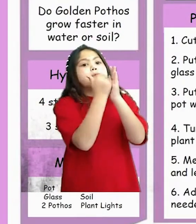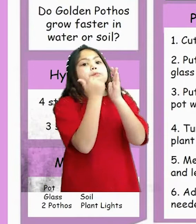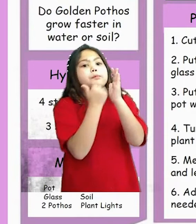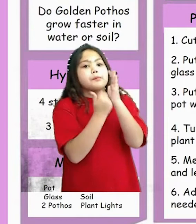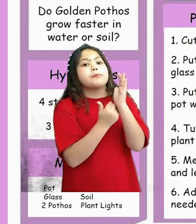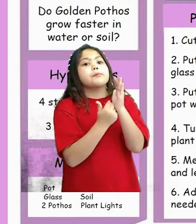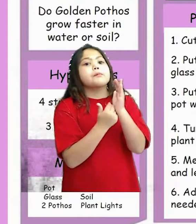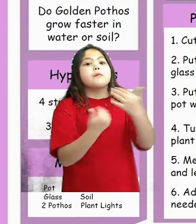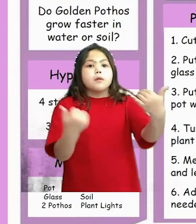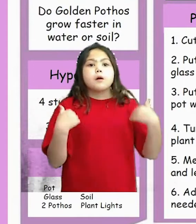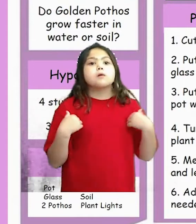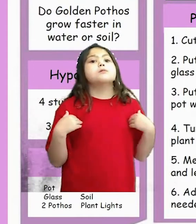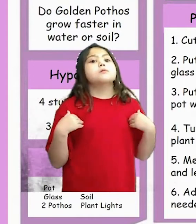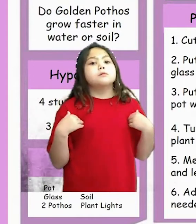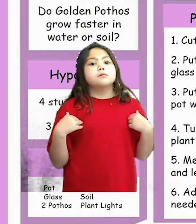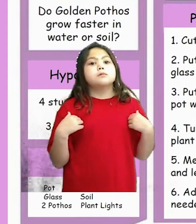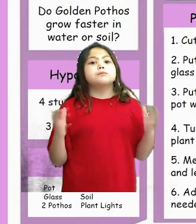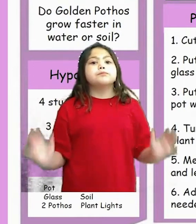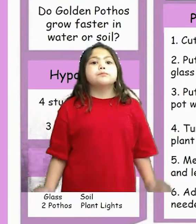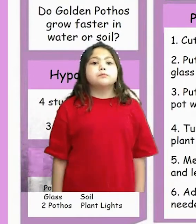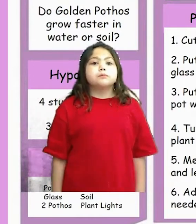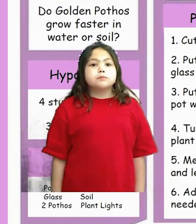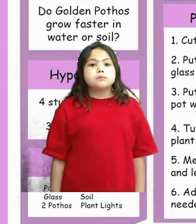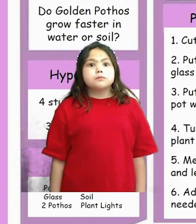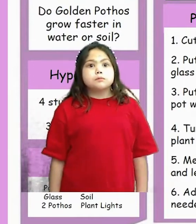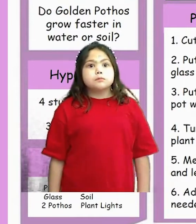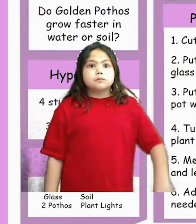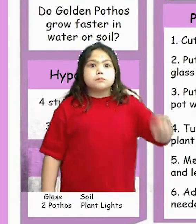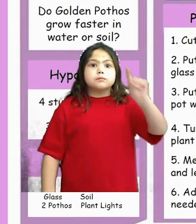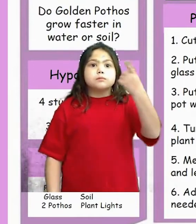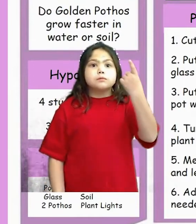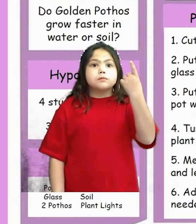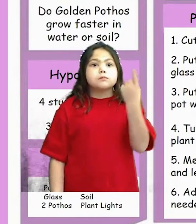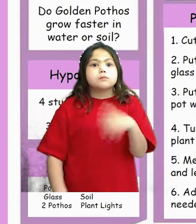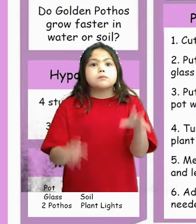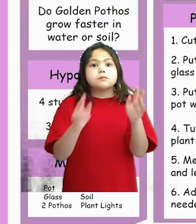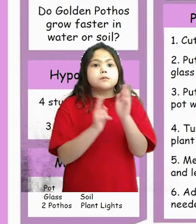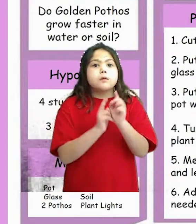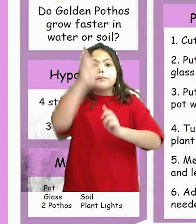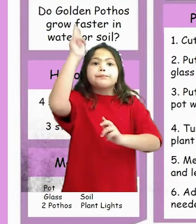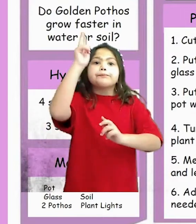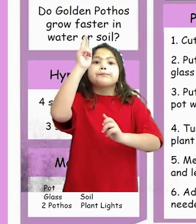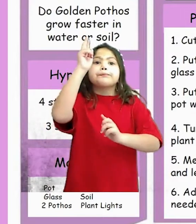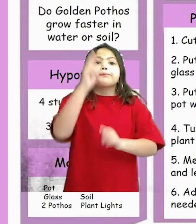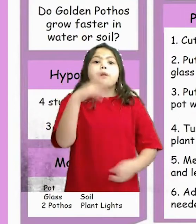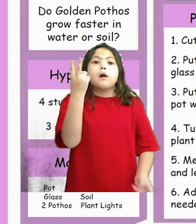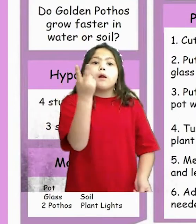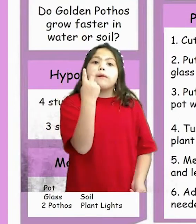So how did we do this project? Here is a procedure that we did